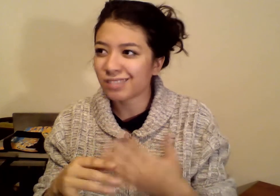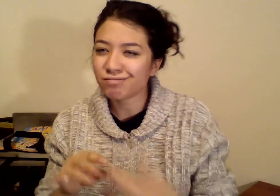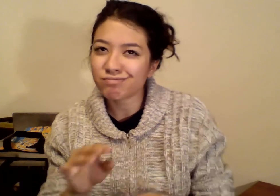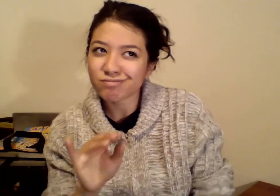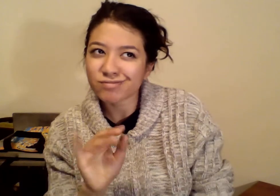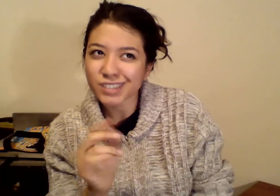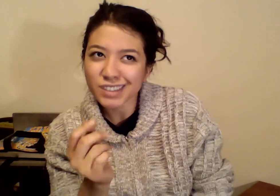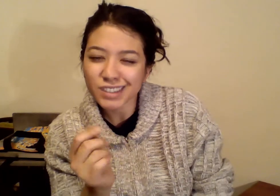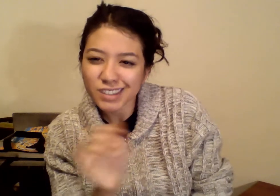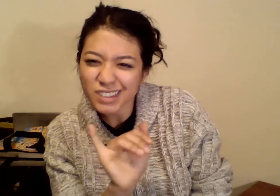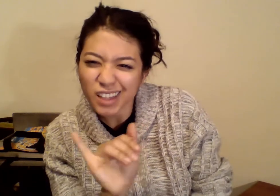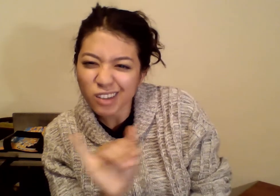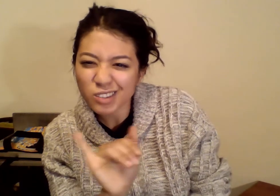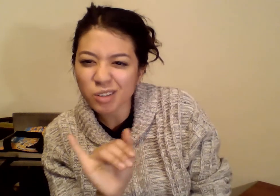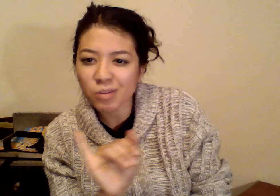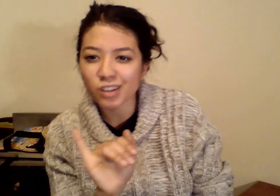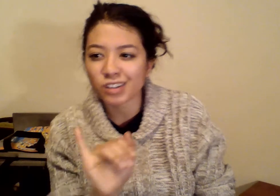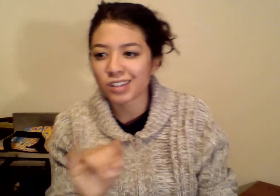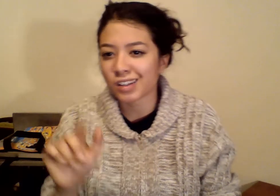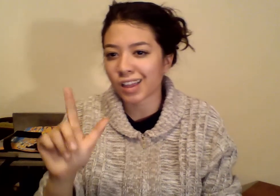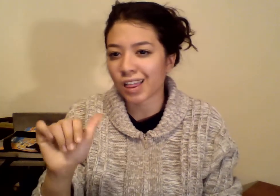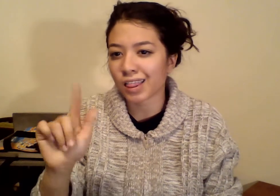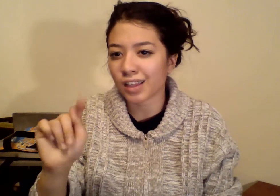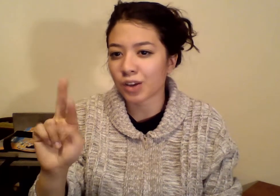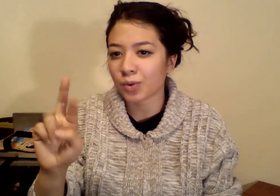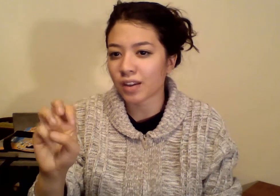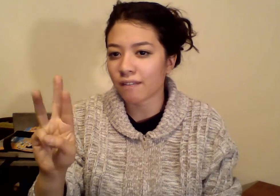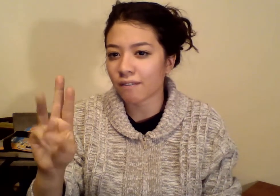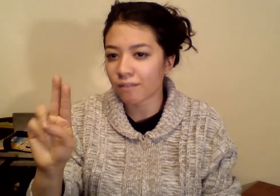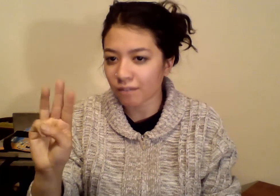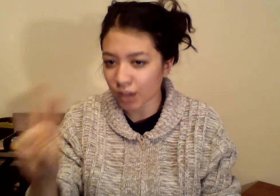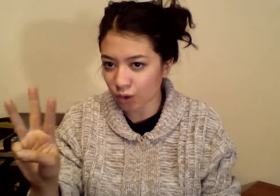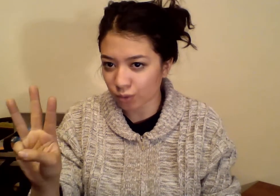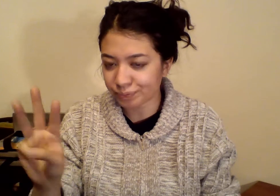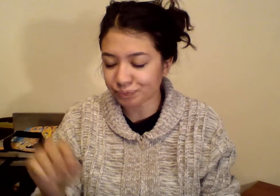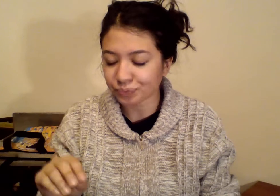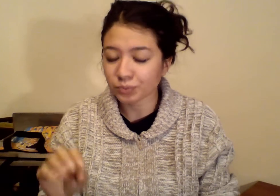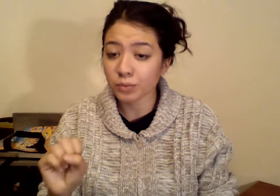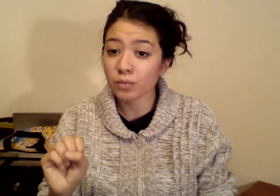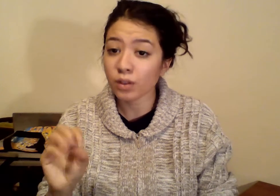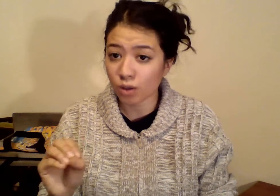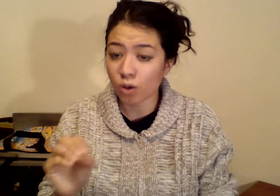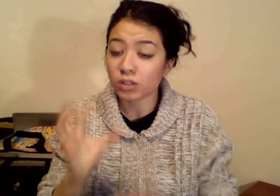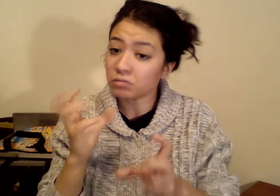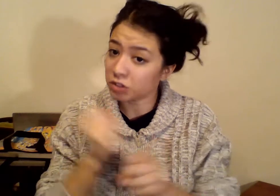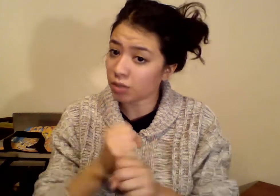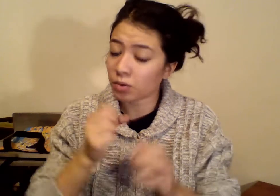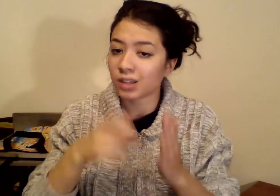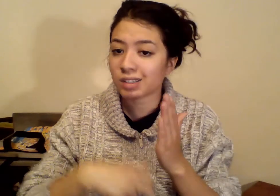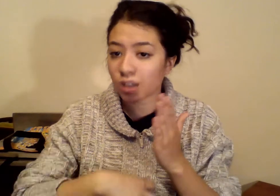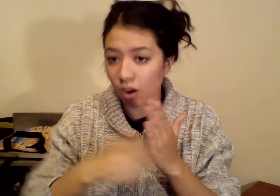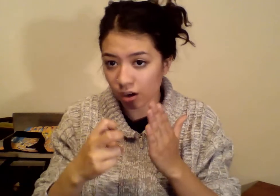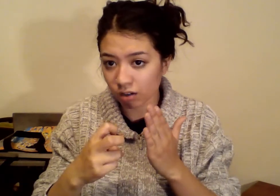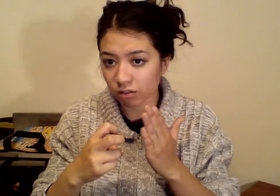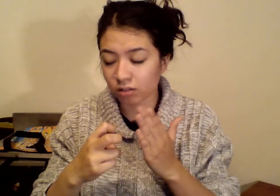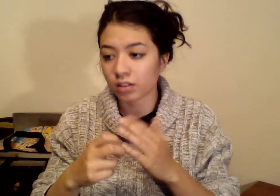always tempted to summarize the article, and then in the report, again, write another summary of the articles.